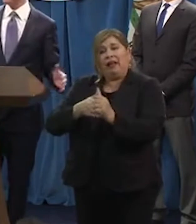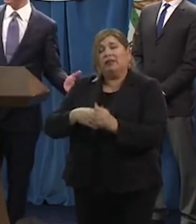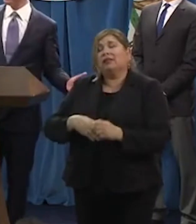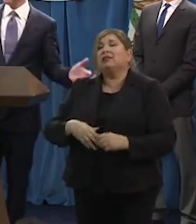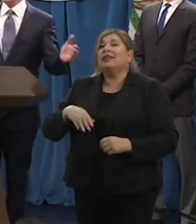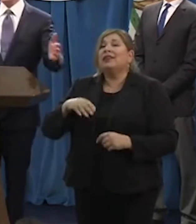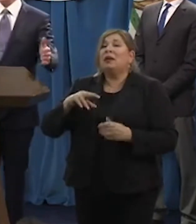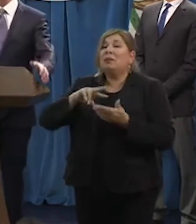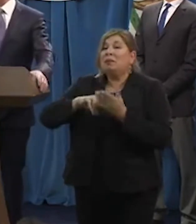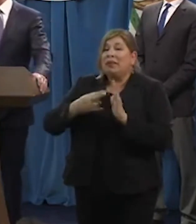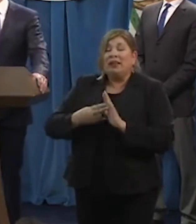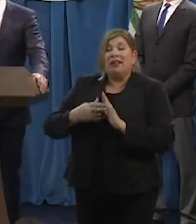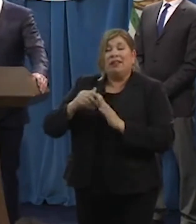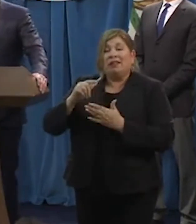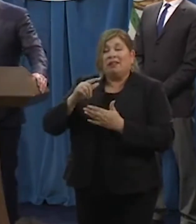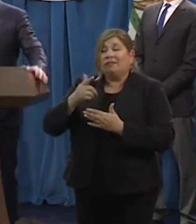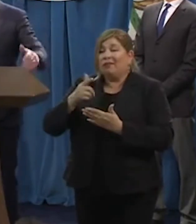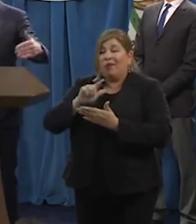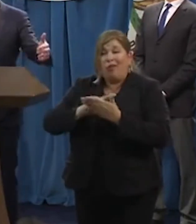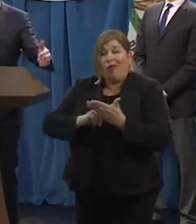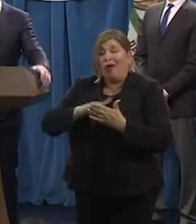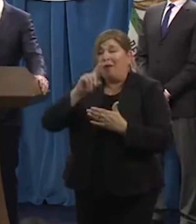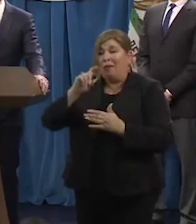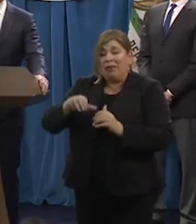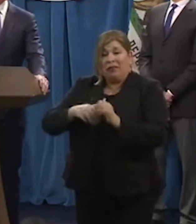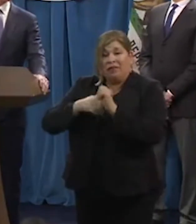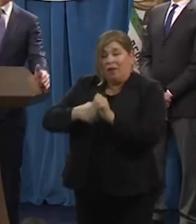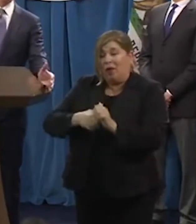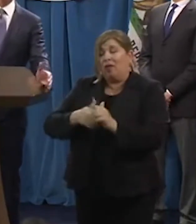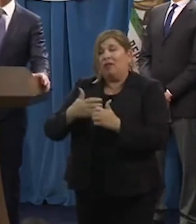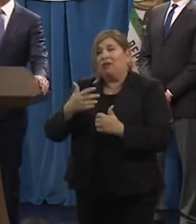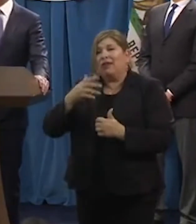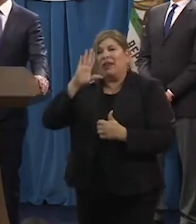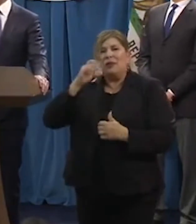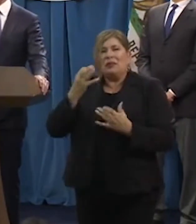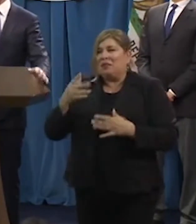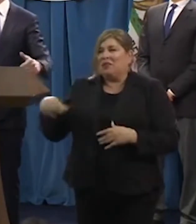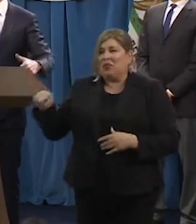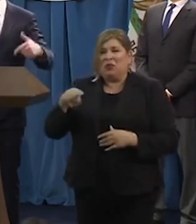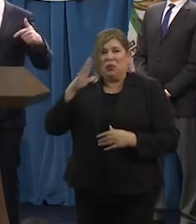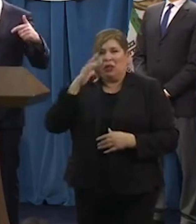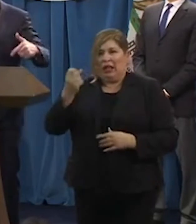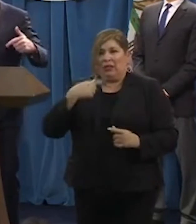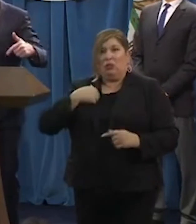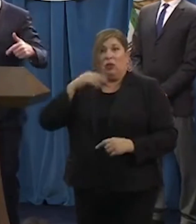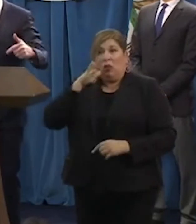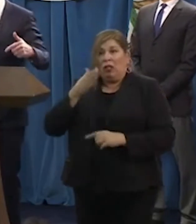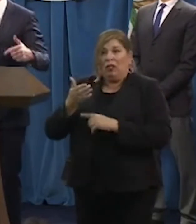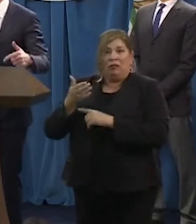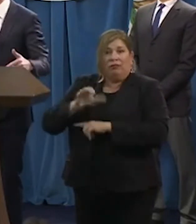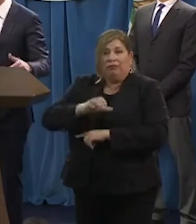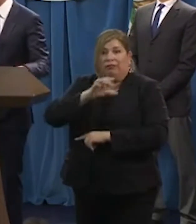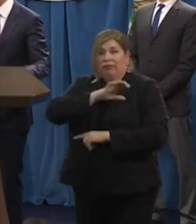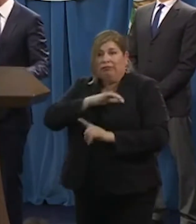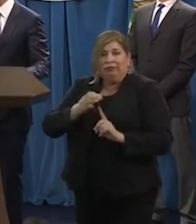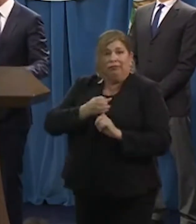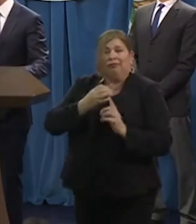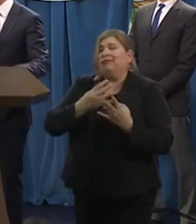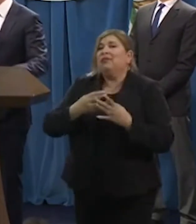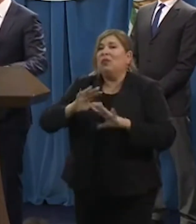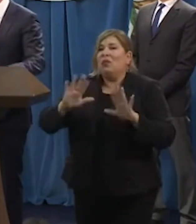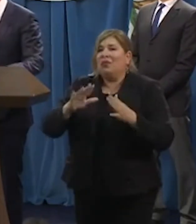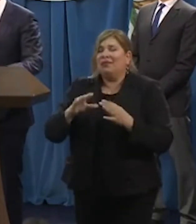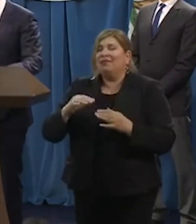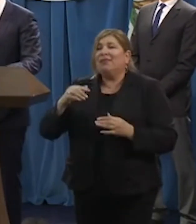is limited and from an enforcement perspective. I know this is a question many of you have, but I have all the expectation